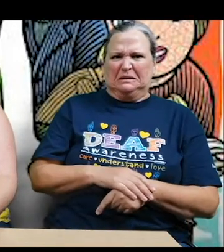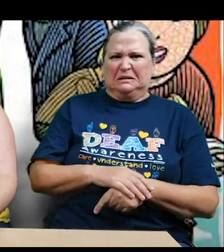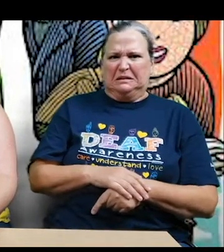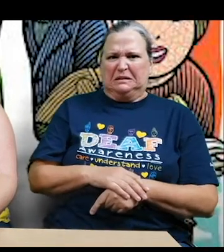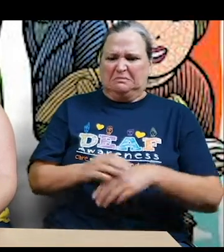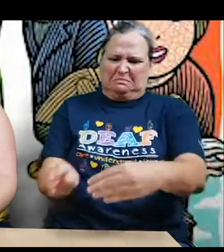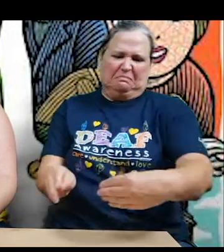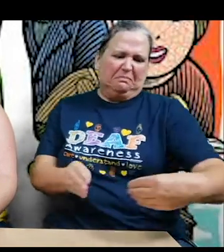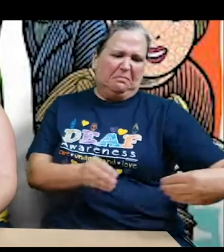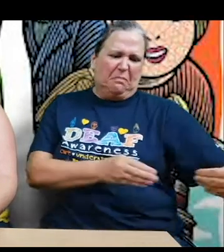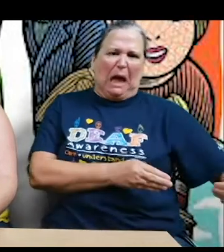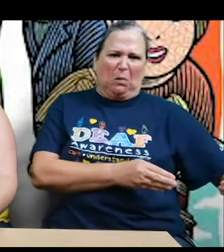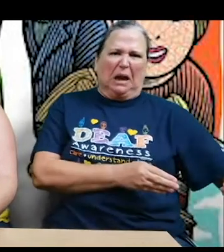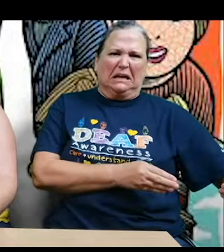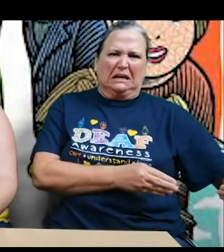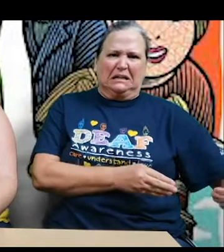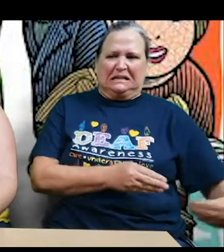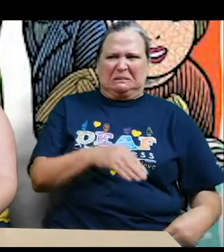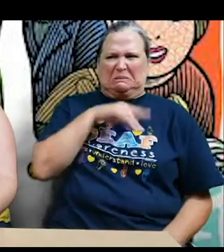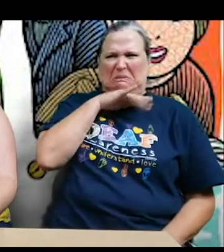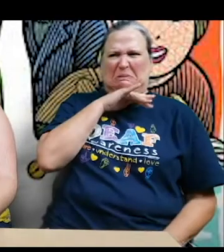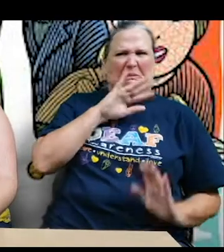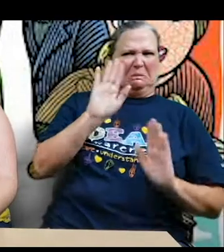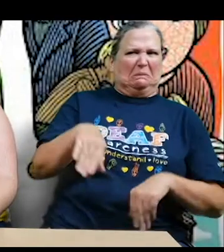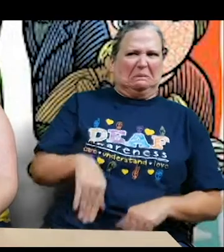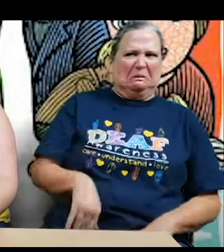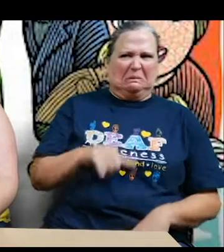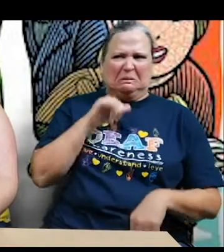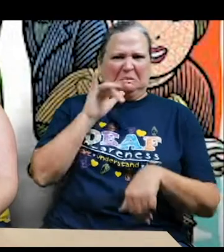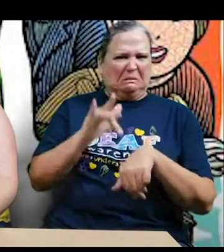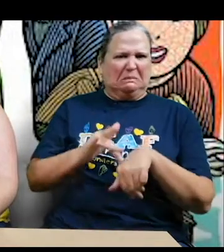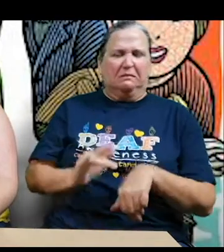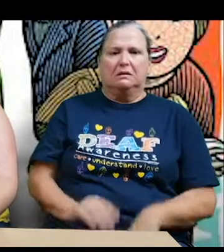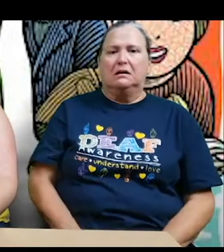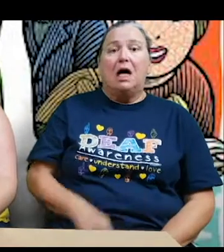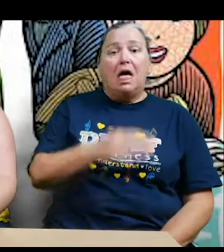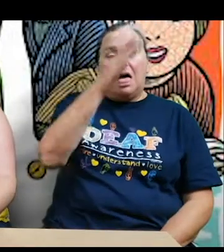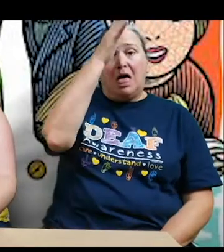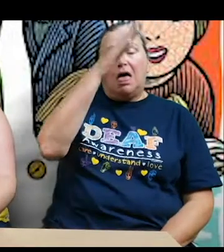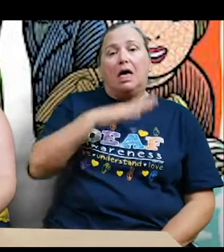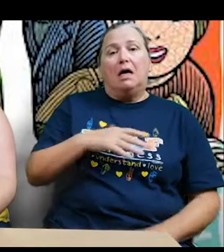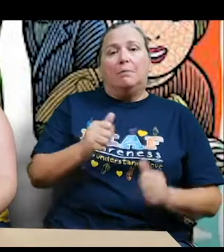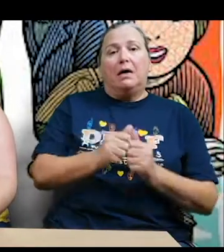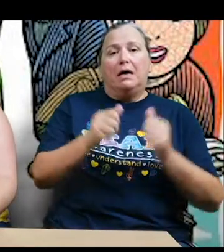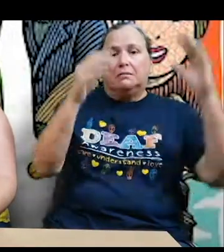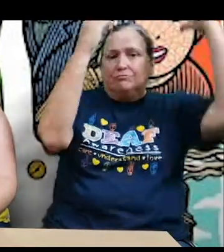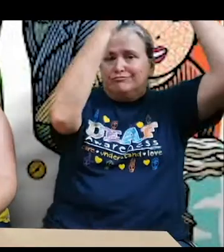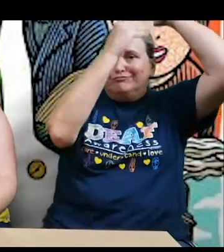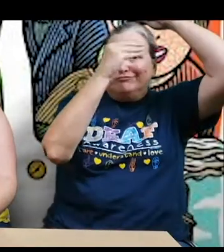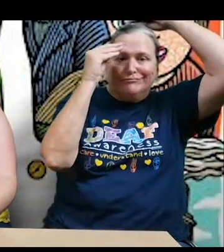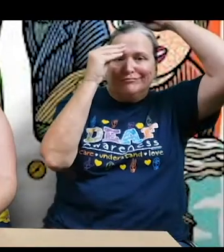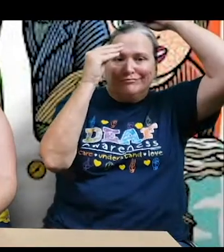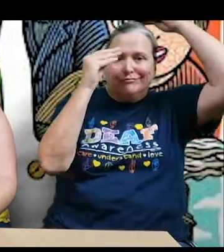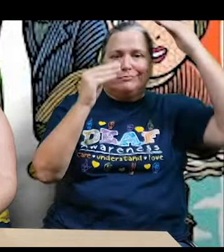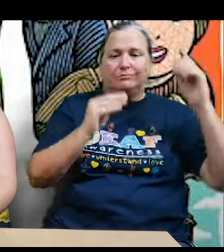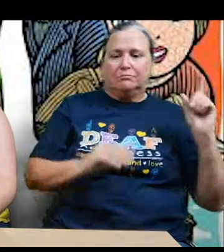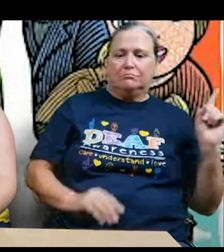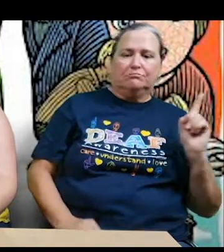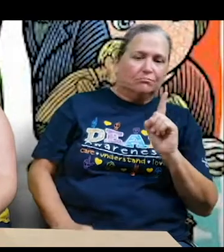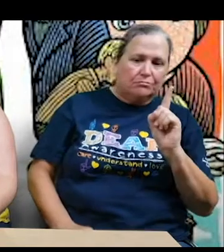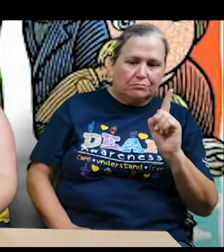away from Edward. "Nasty." A man wearing a hat stopped and stared at Edward and